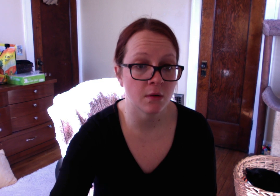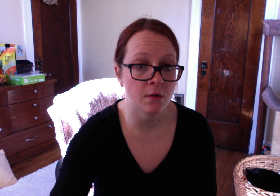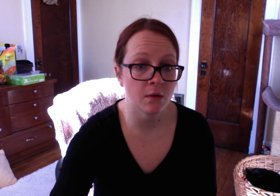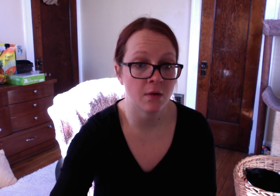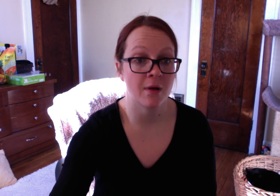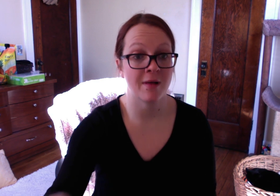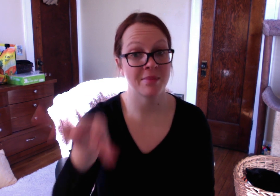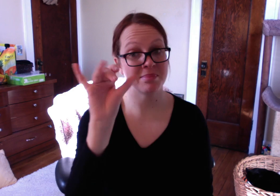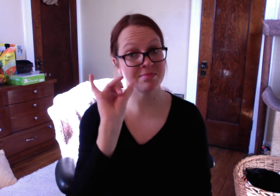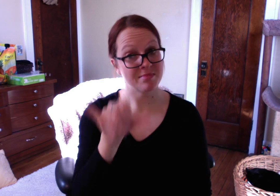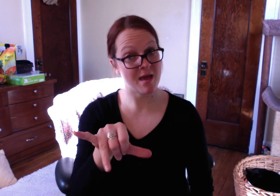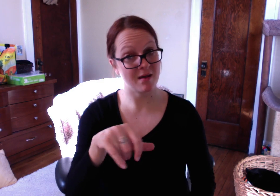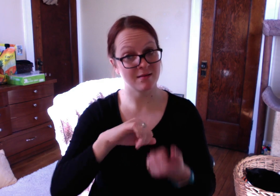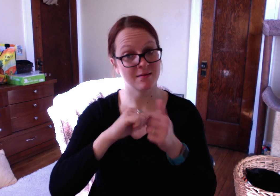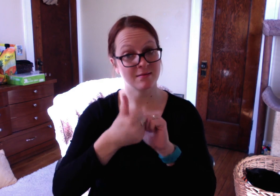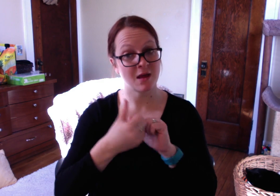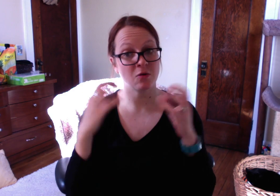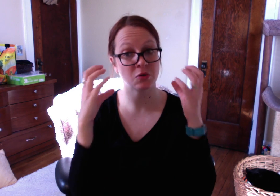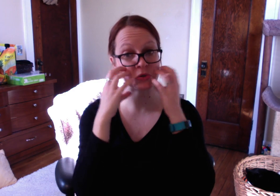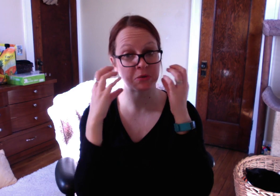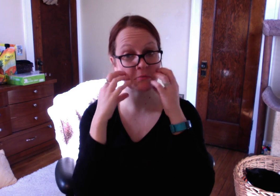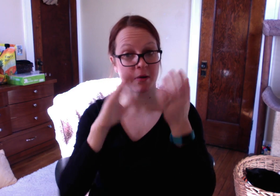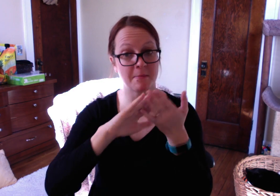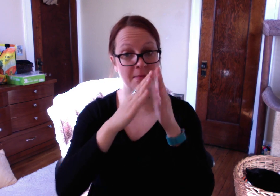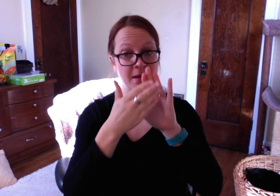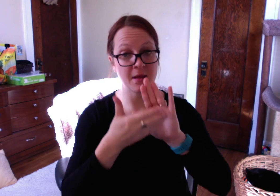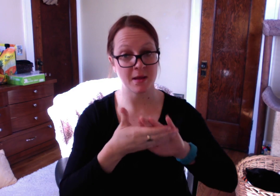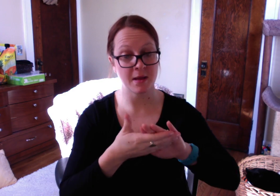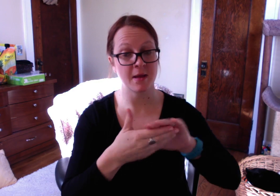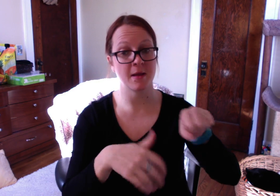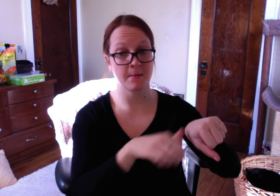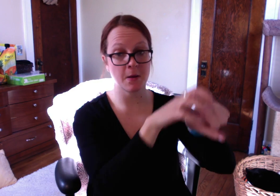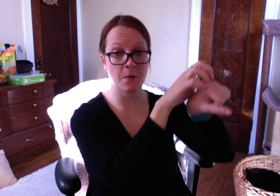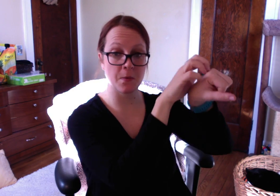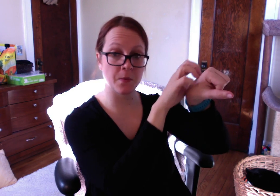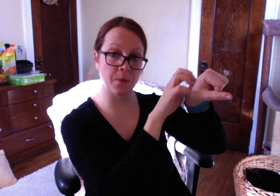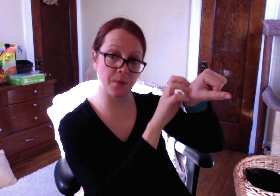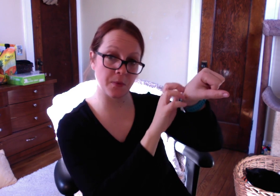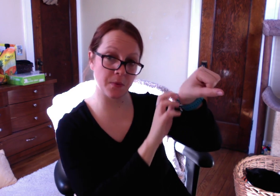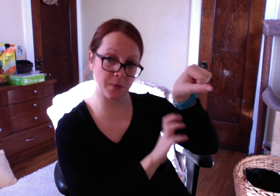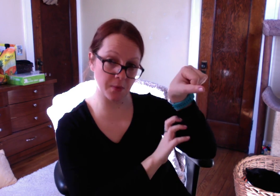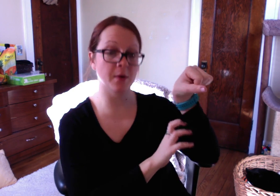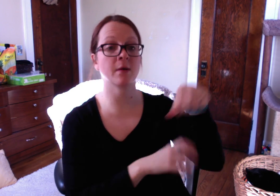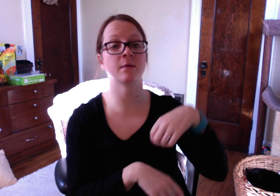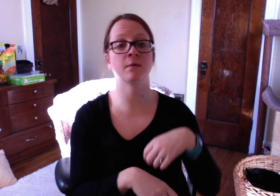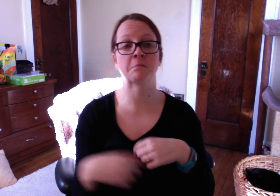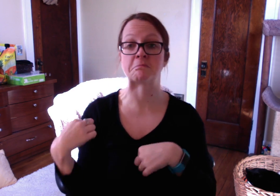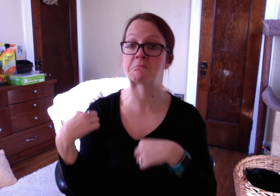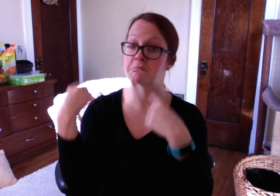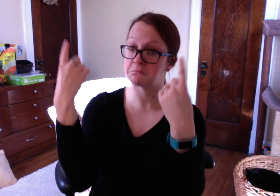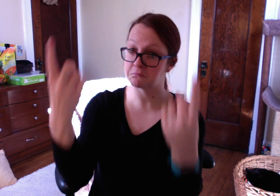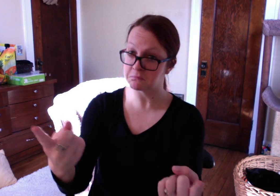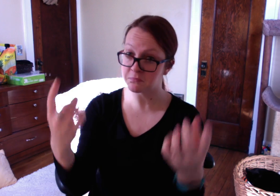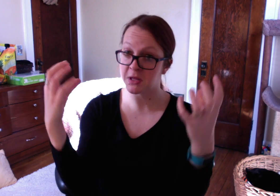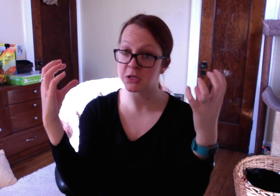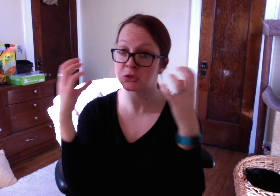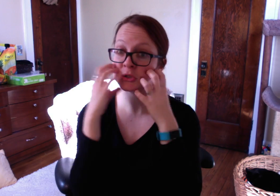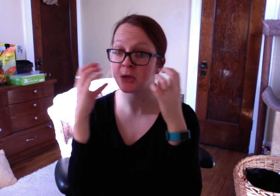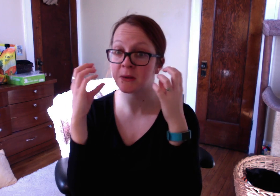That is how Chipmunk got his stripes. Ever since then, Chipmunk has been the first animal to get up